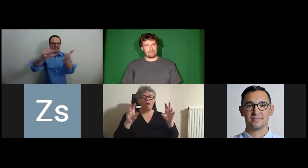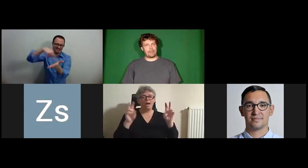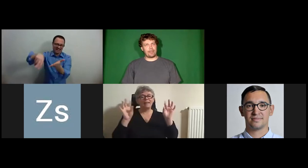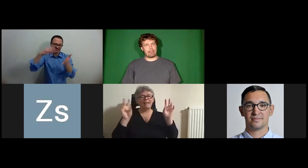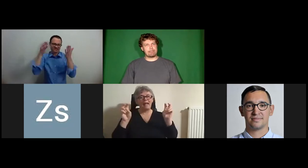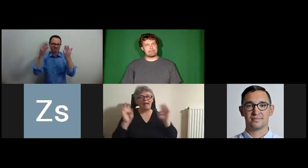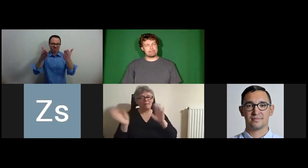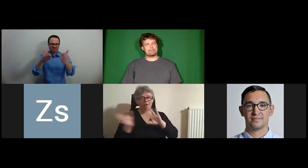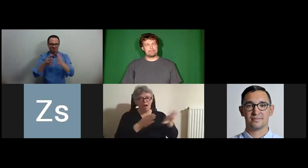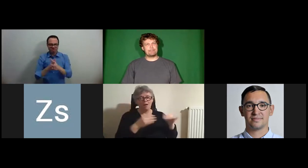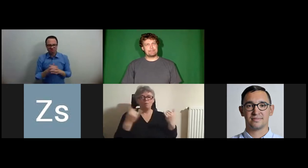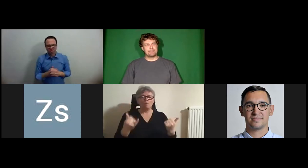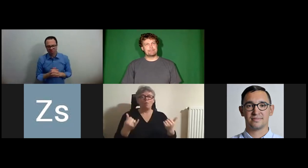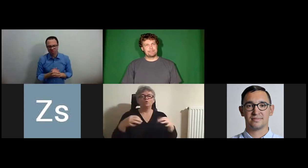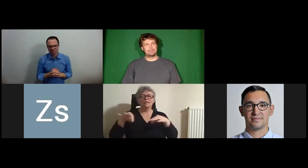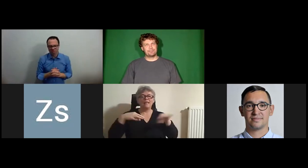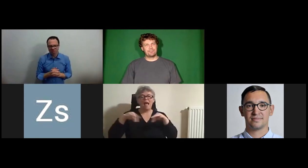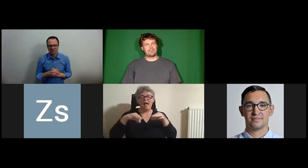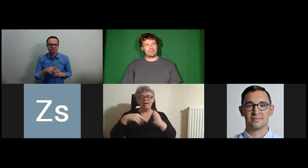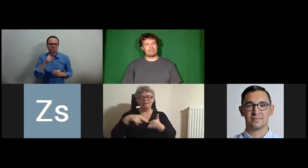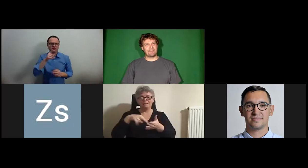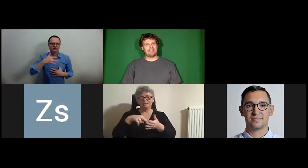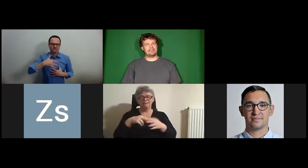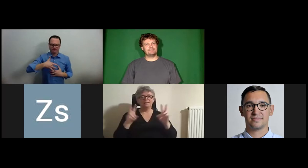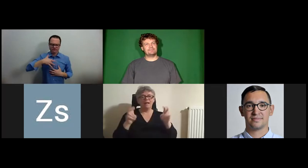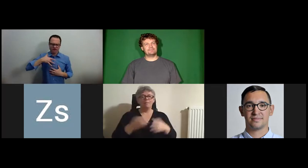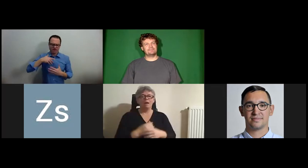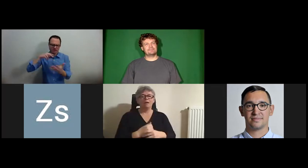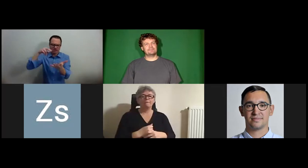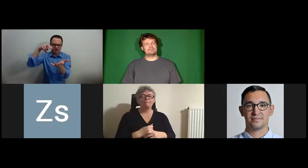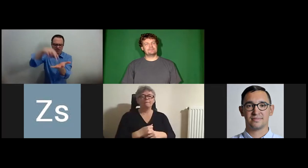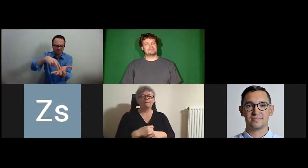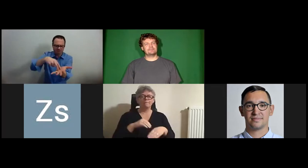So far for the basketball career, let's move on to your dance career.